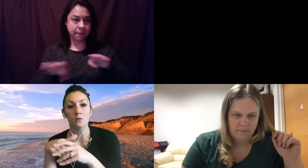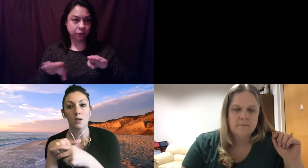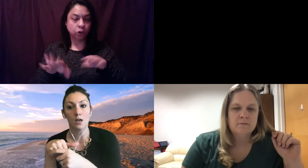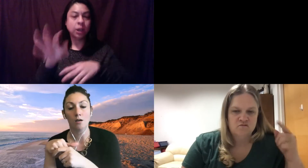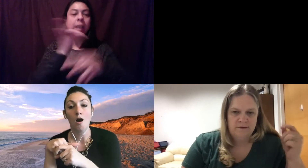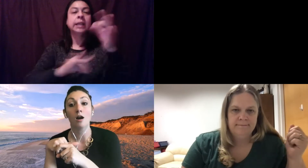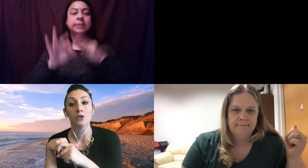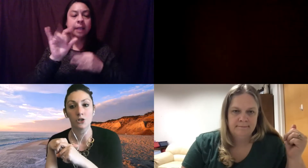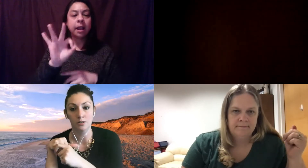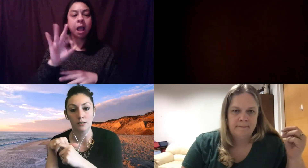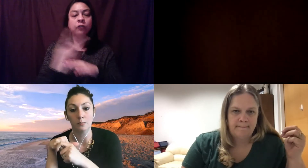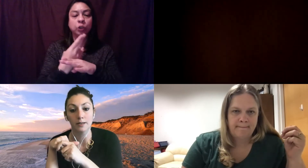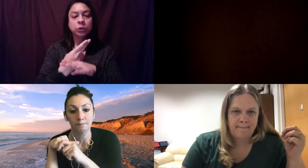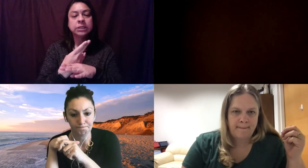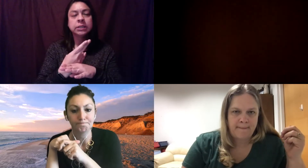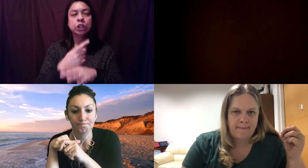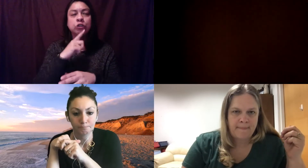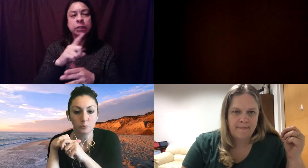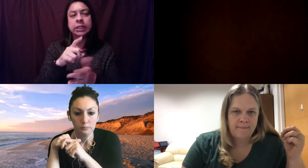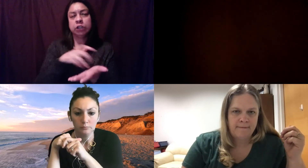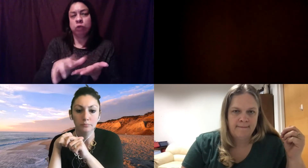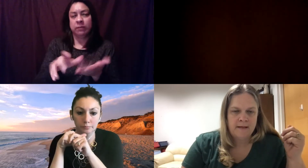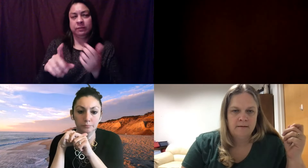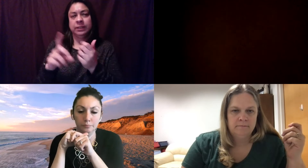of using harsh discipline.